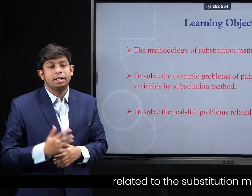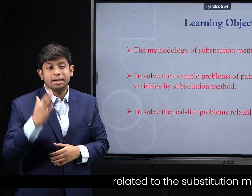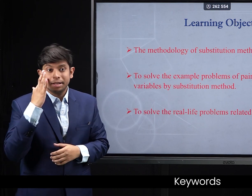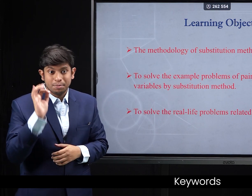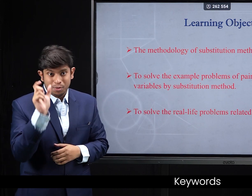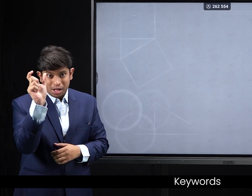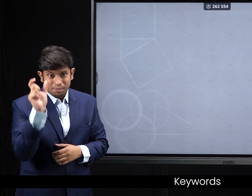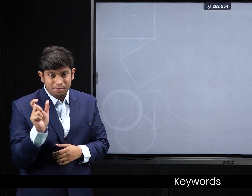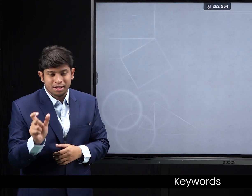Keywords: